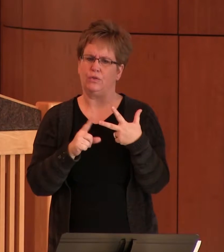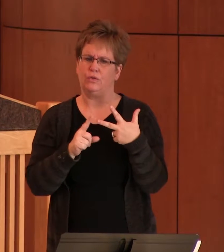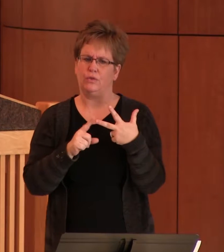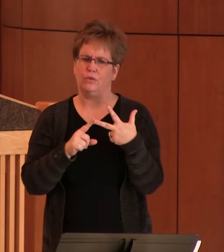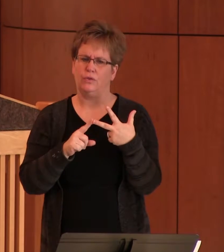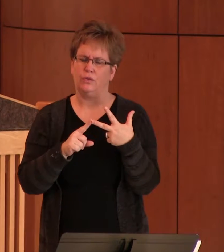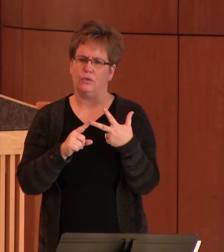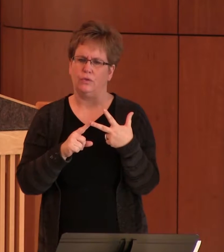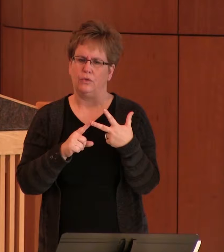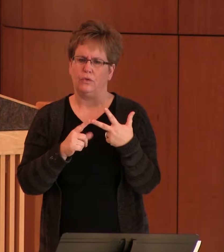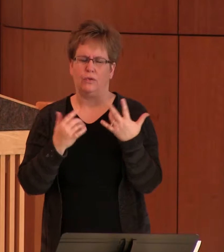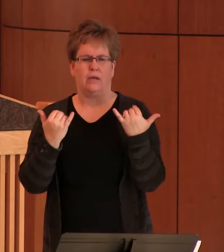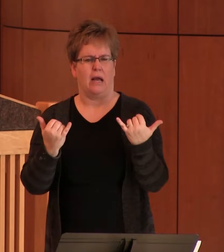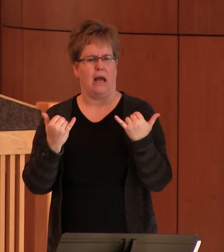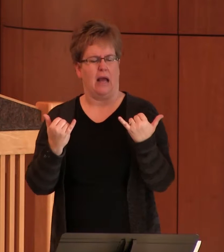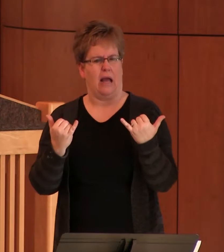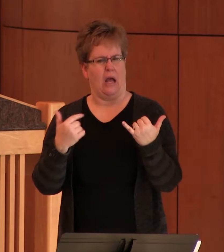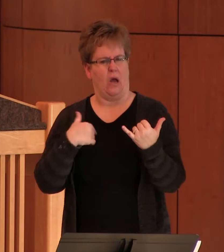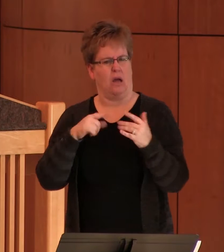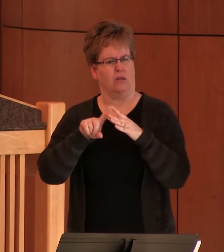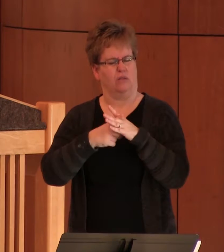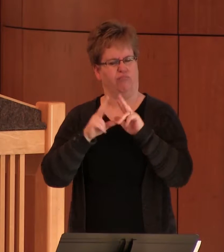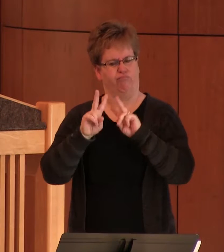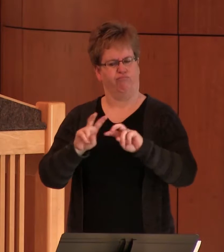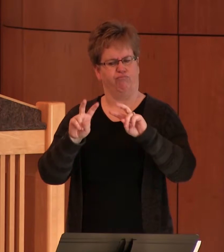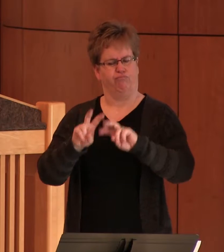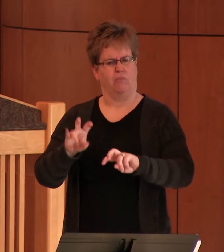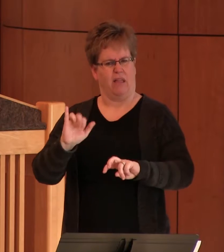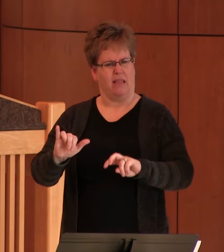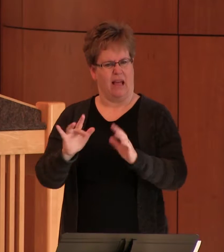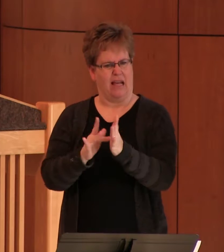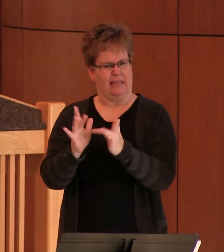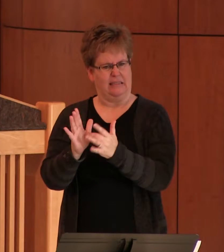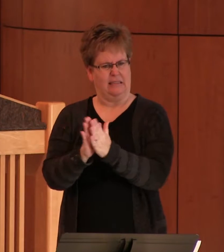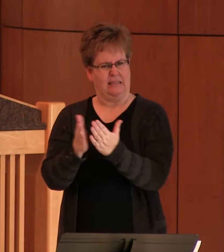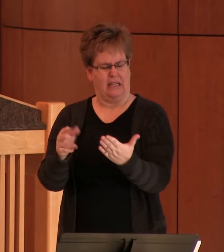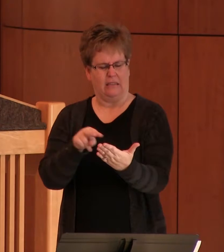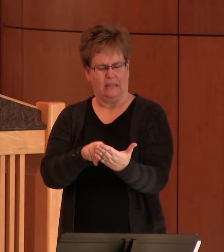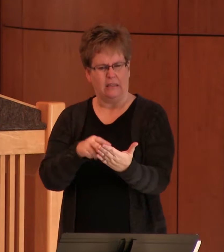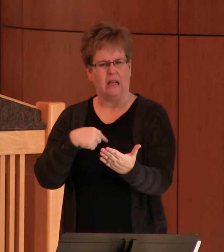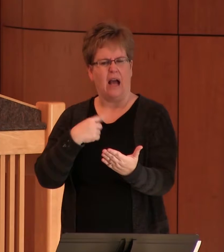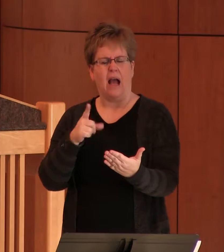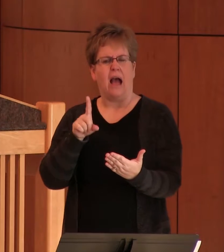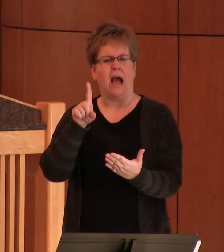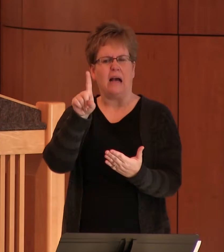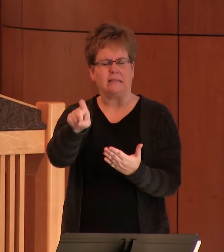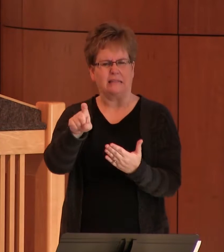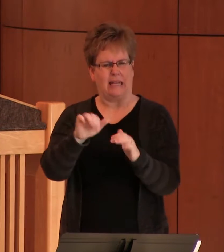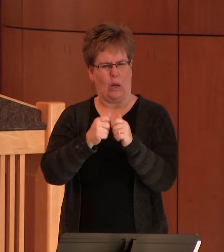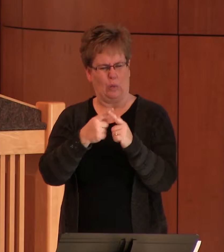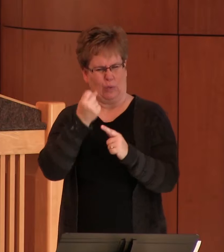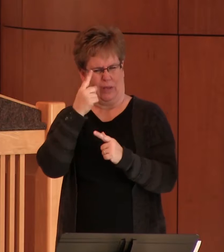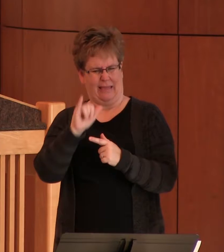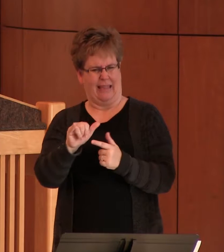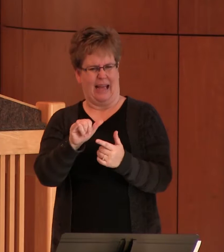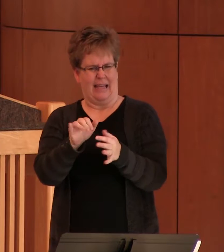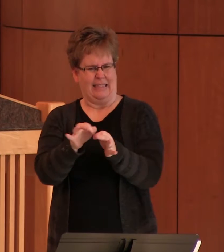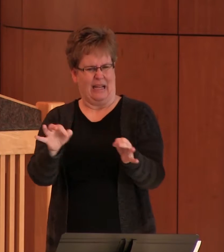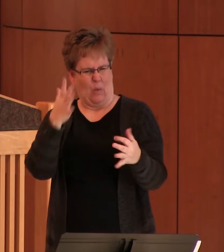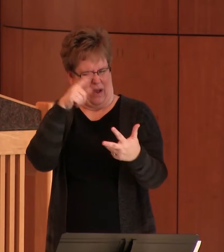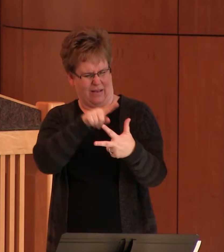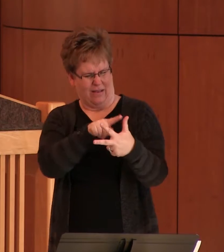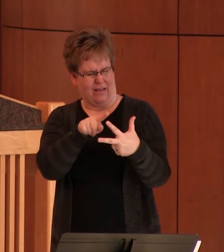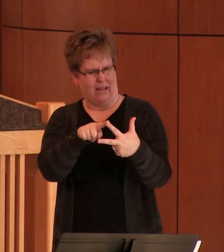And so the big question that we should begin with in this text, the one that I think that we have to start with in order to understand everything else that is